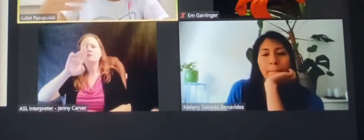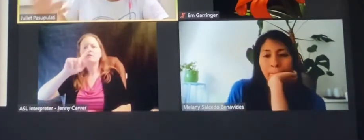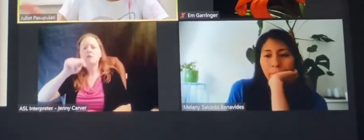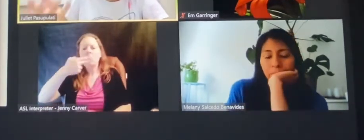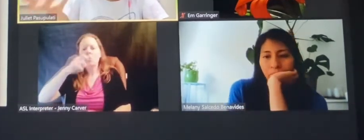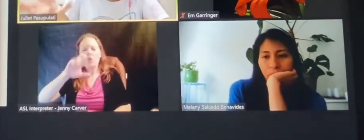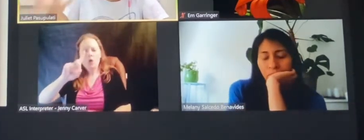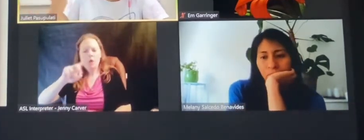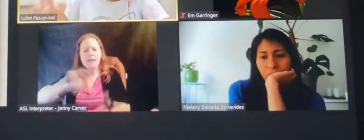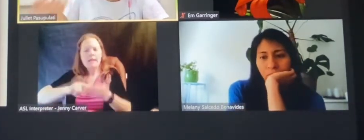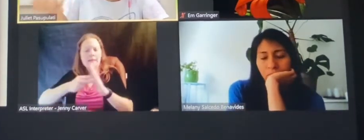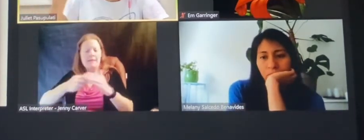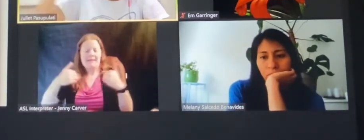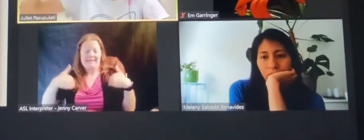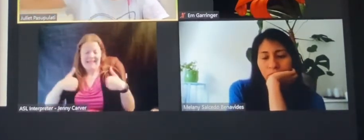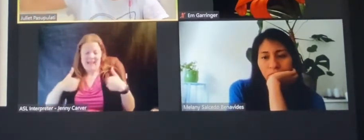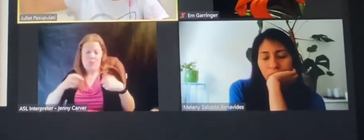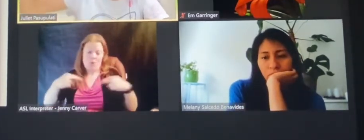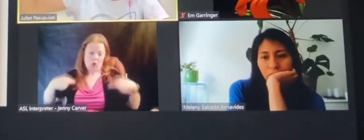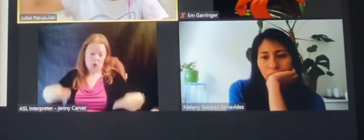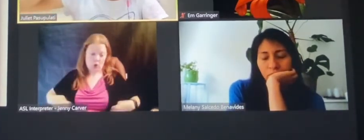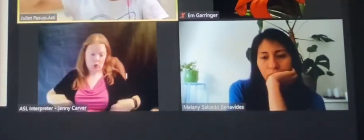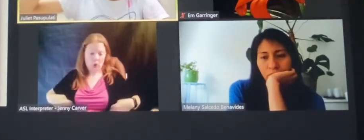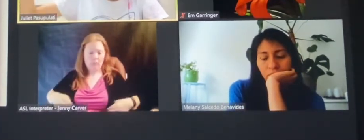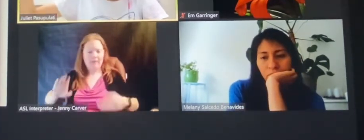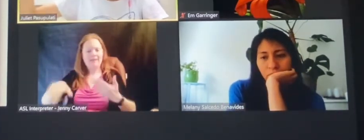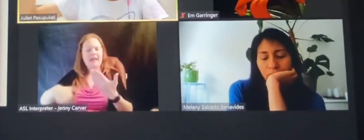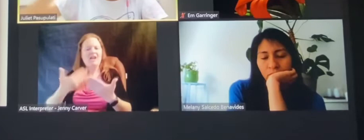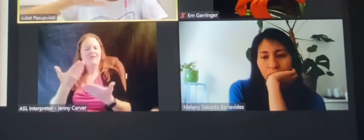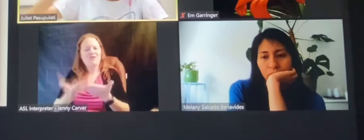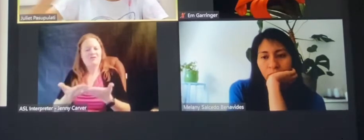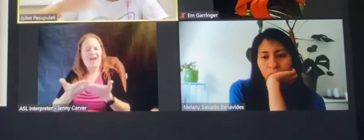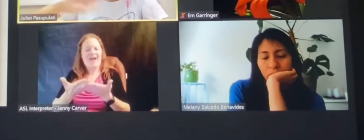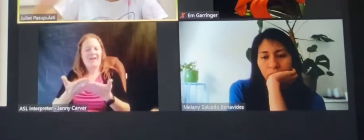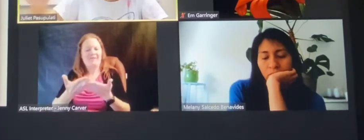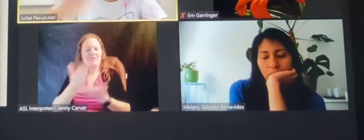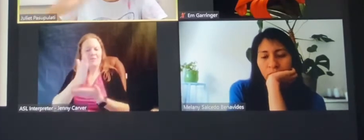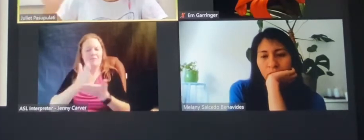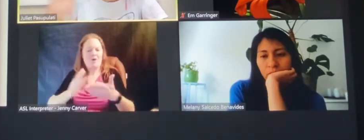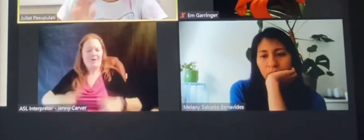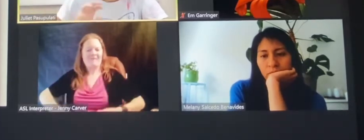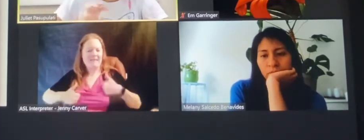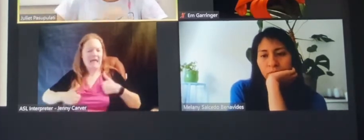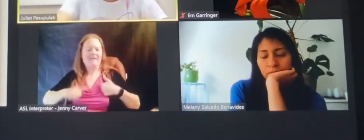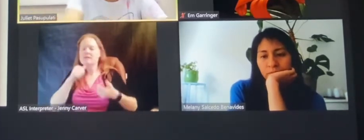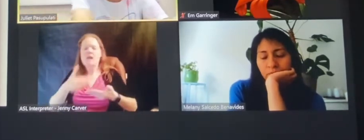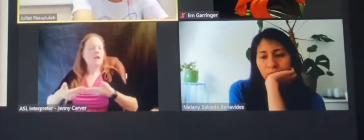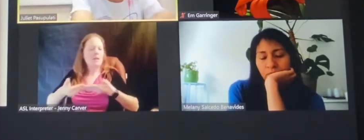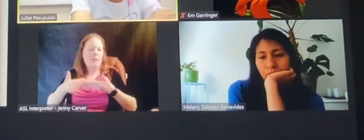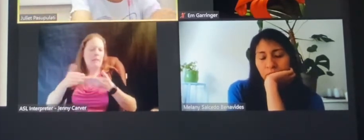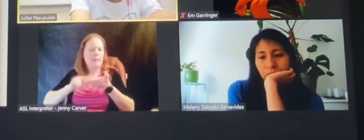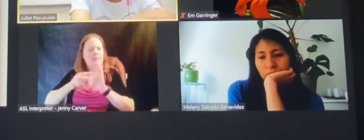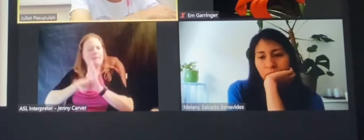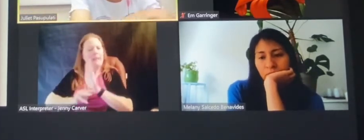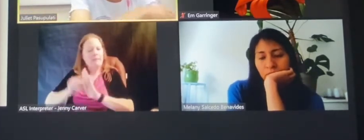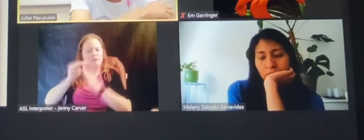means the animal or Both. human has reached the stage where they're no longer a baby.